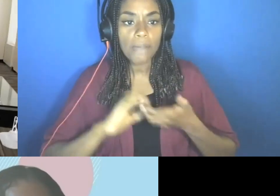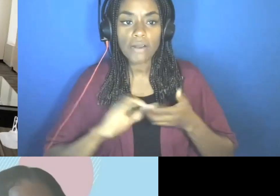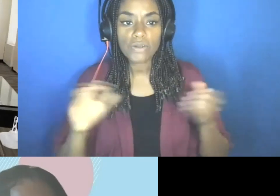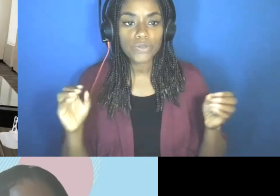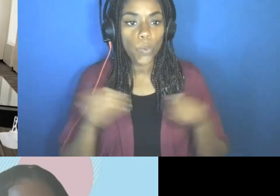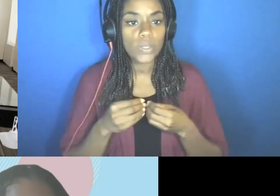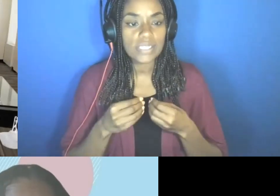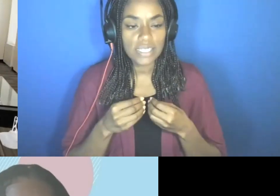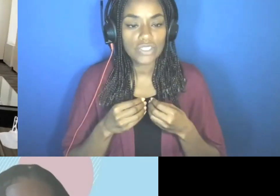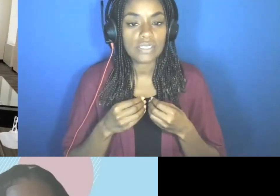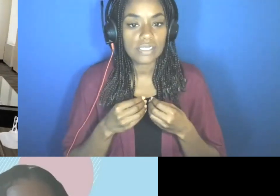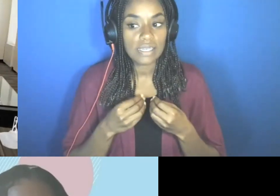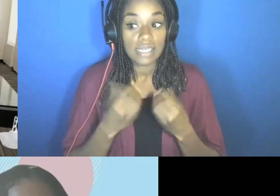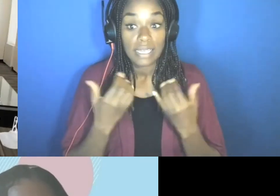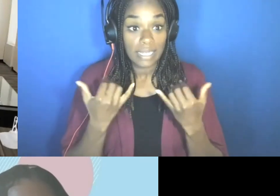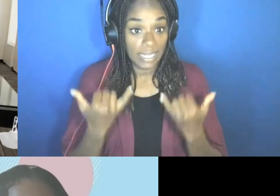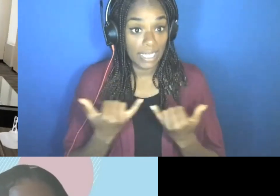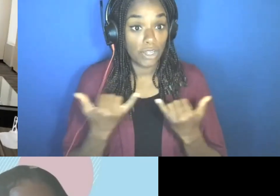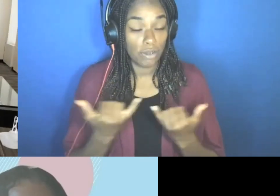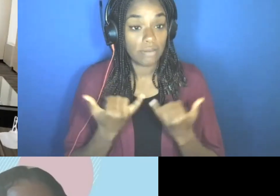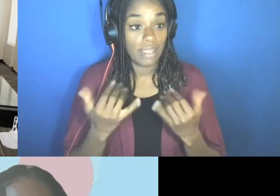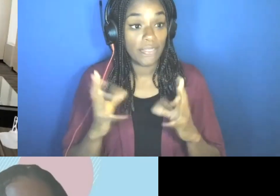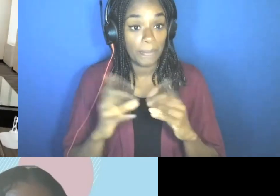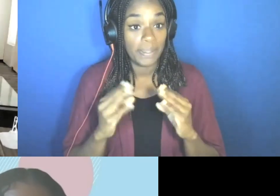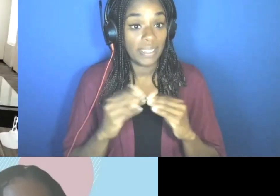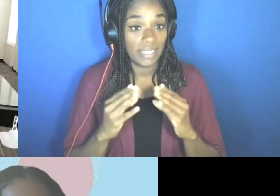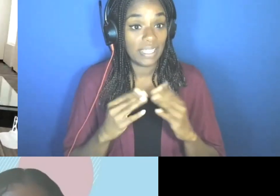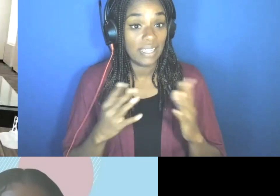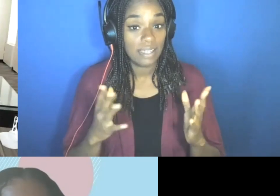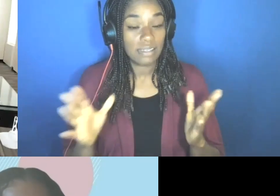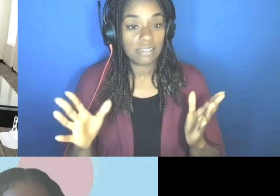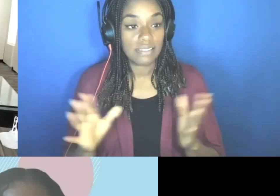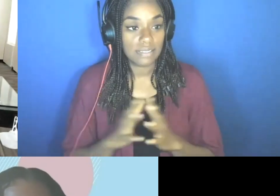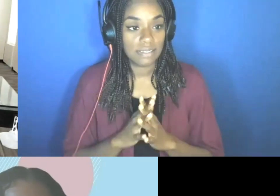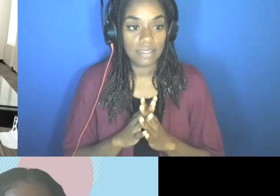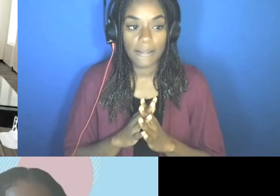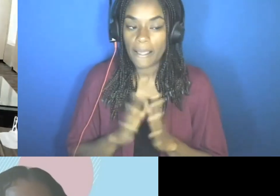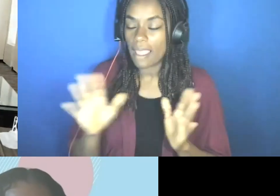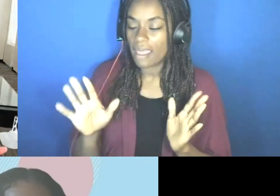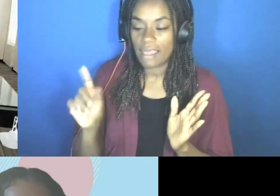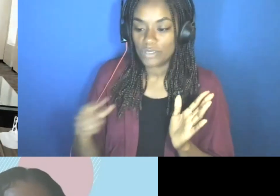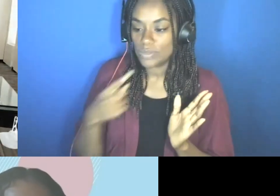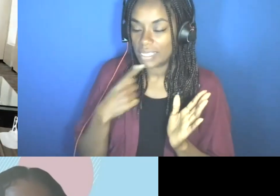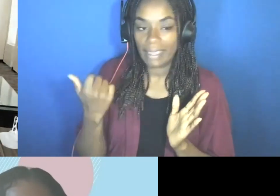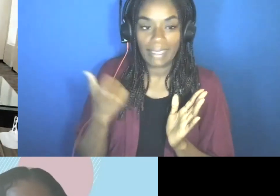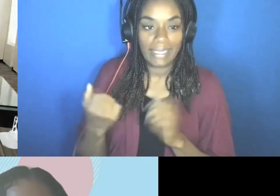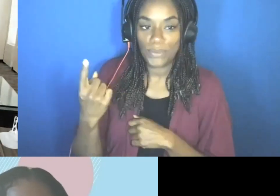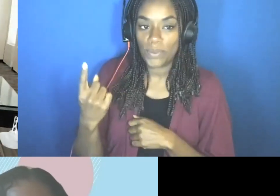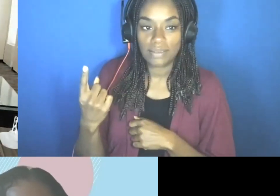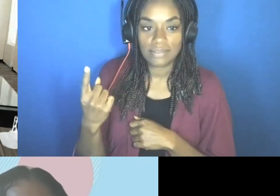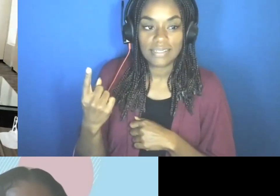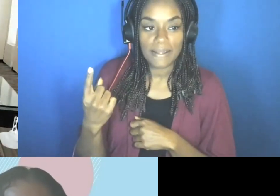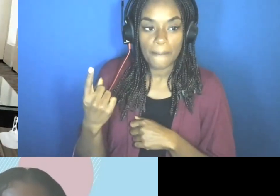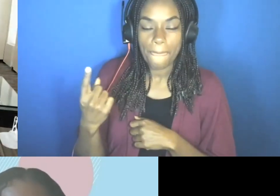on today's call. Right. And so I'm sure everyone. Anybody who, and